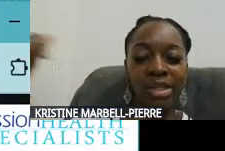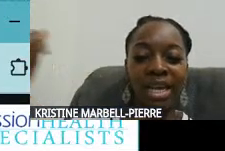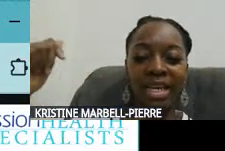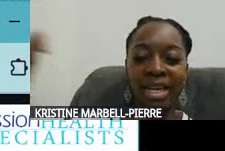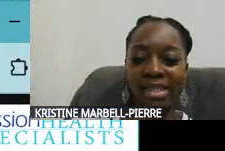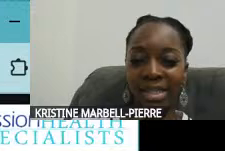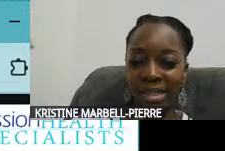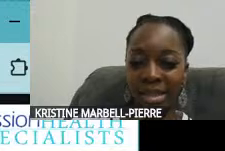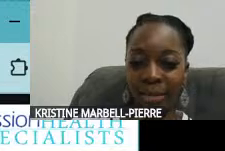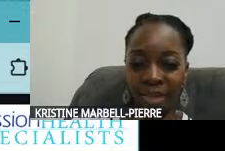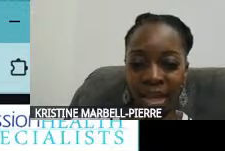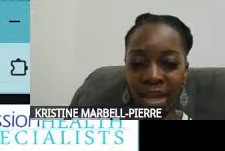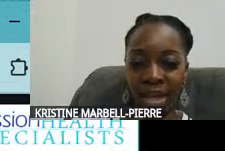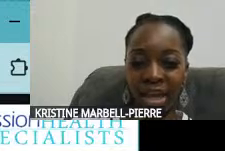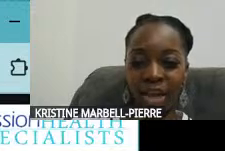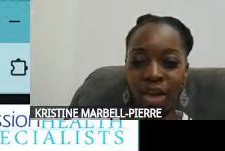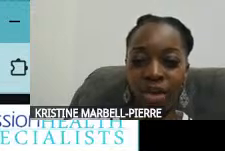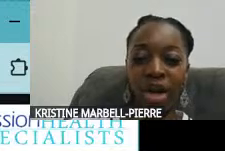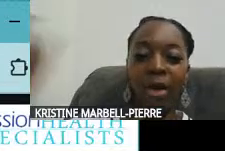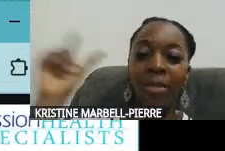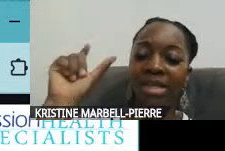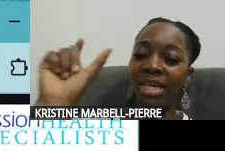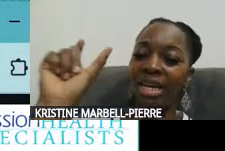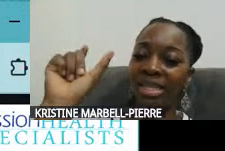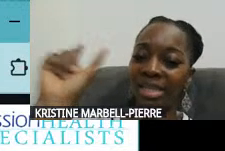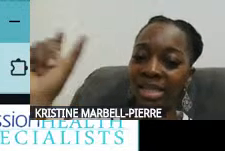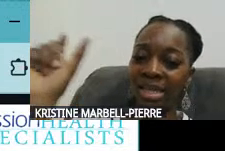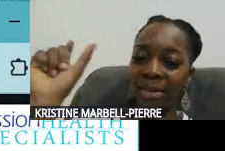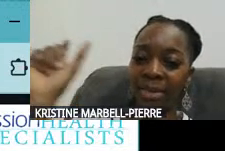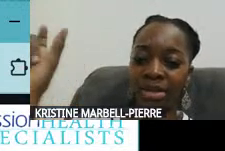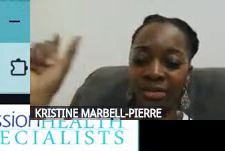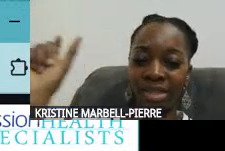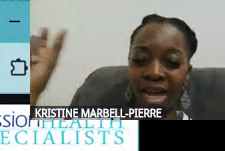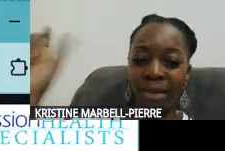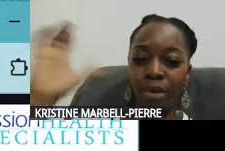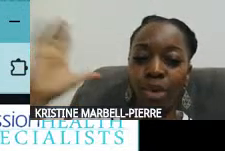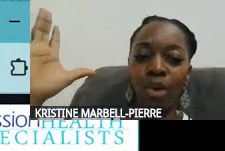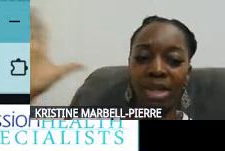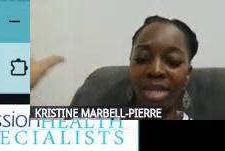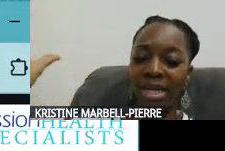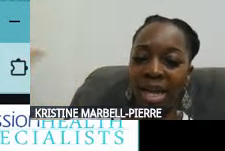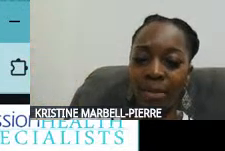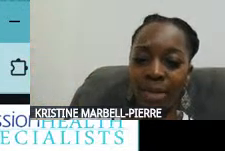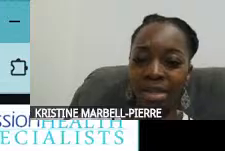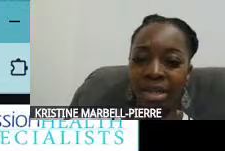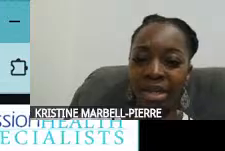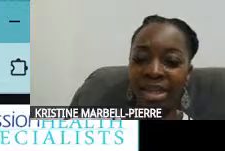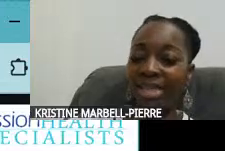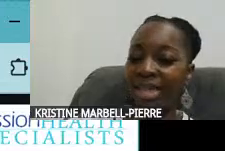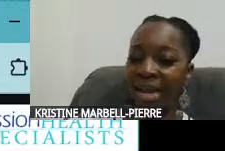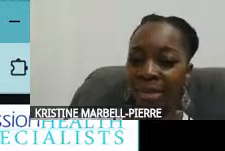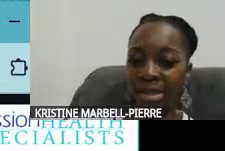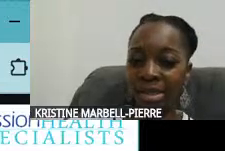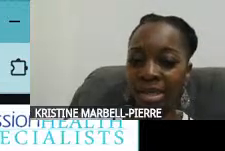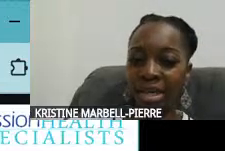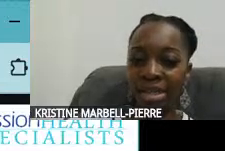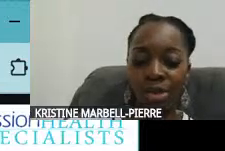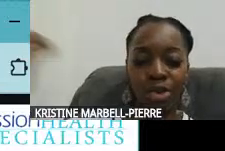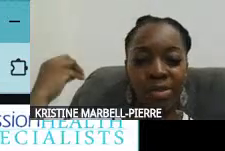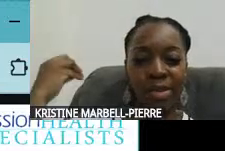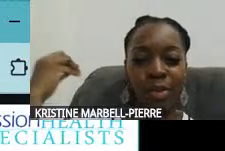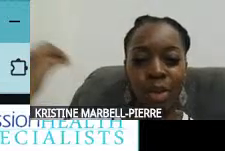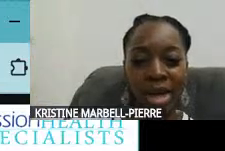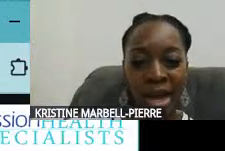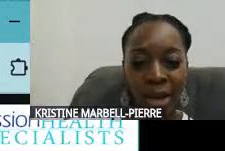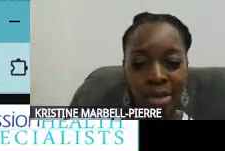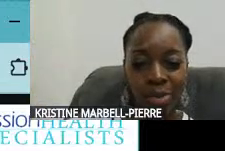you say yes to something, you're committing a certain amount of time. Know exactly how much that time is. Is this going